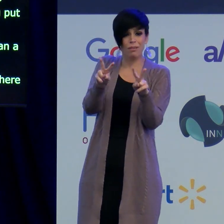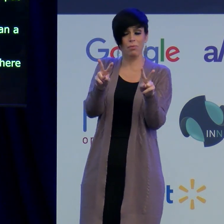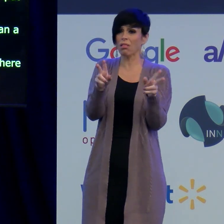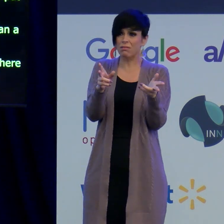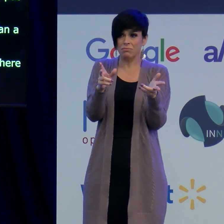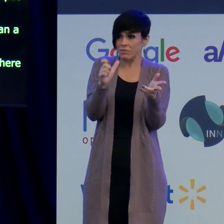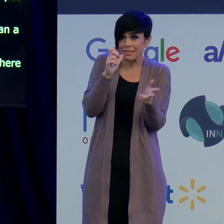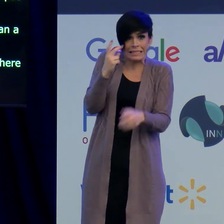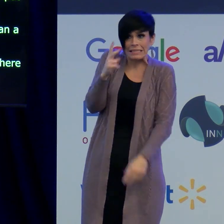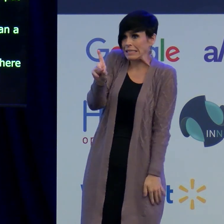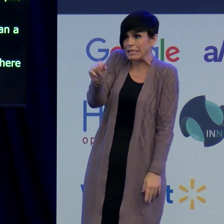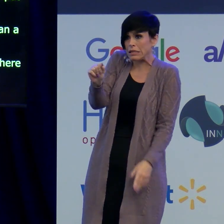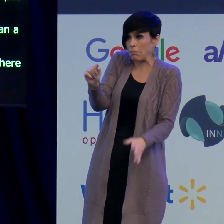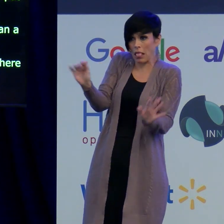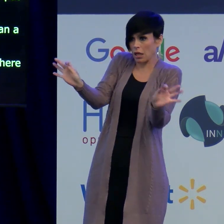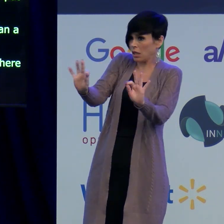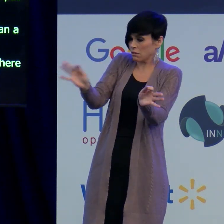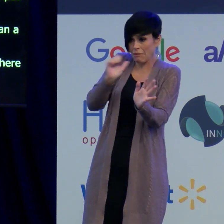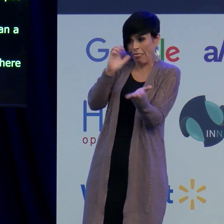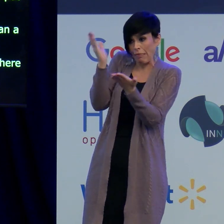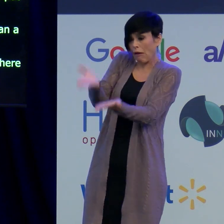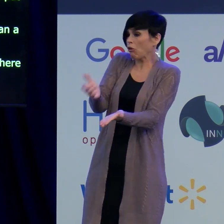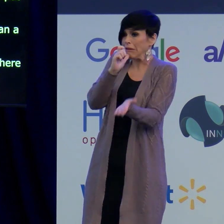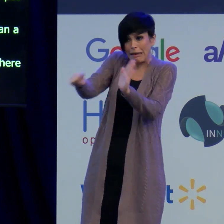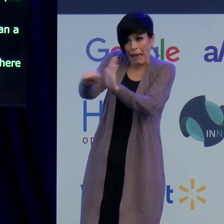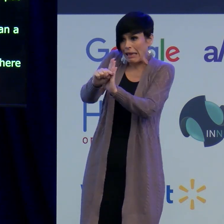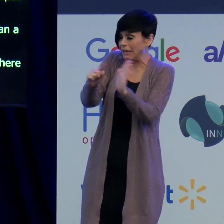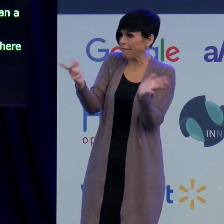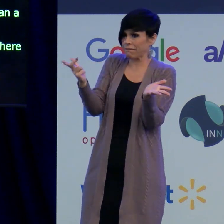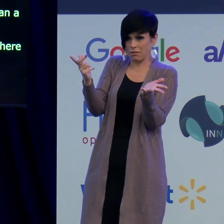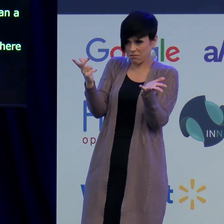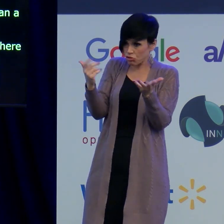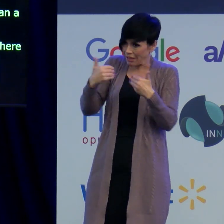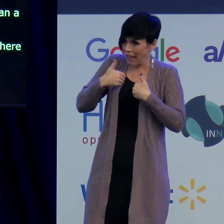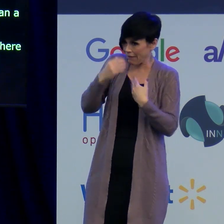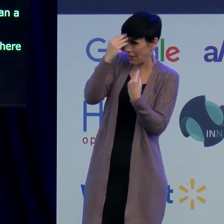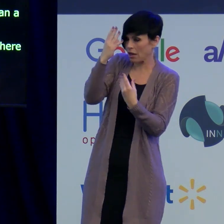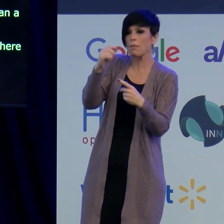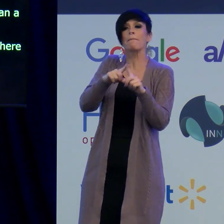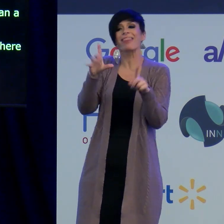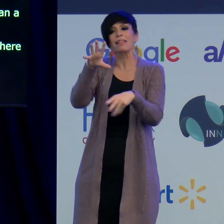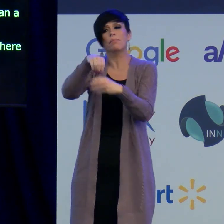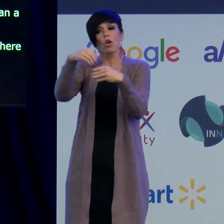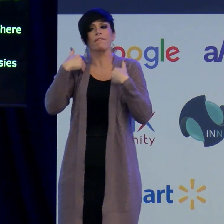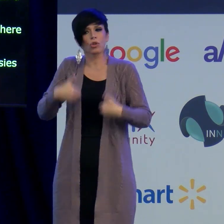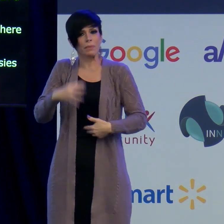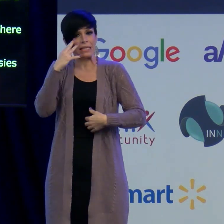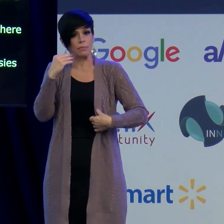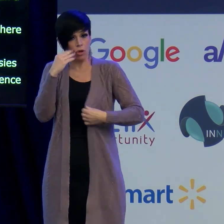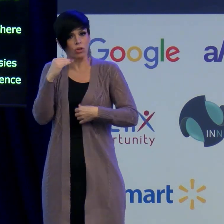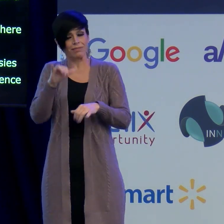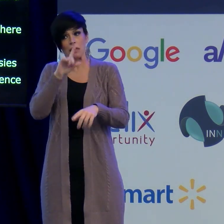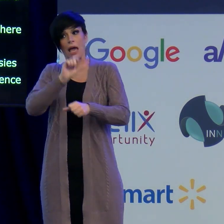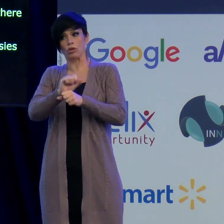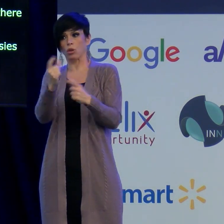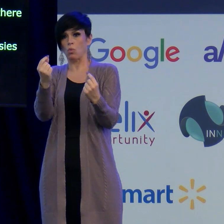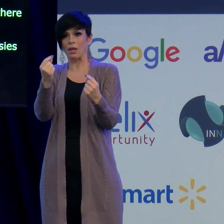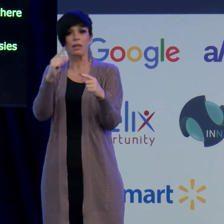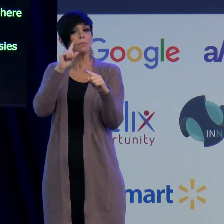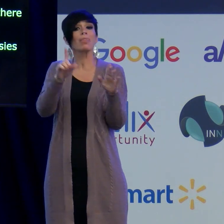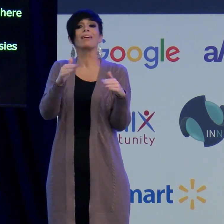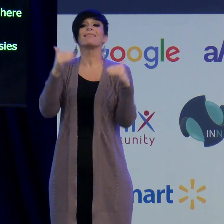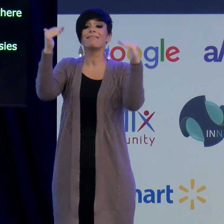see disability as something negative, but sees it as part of being the human experience, which is what it is, and take it to the next